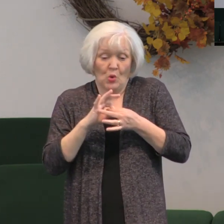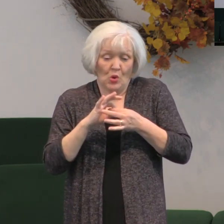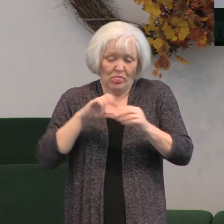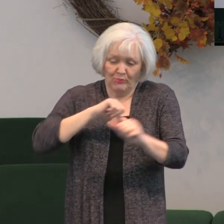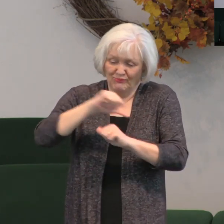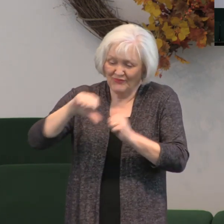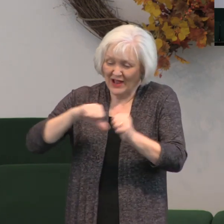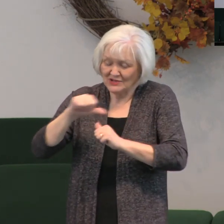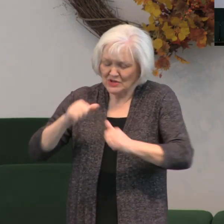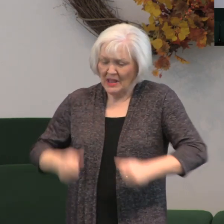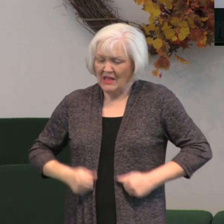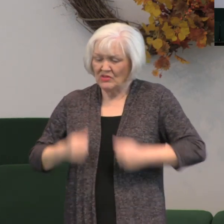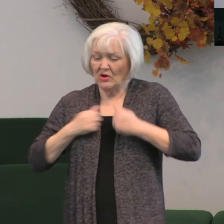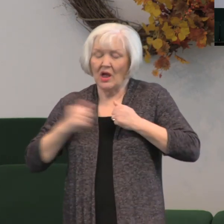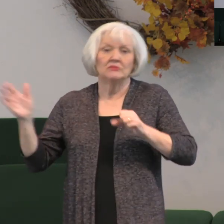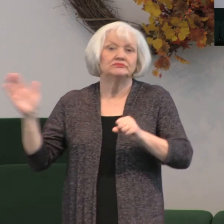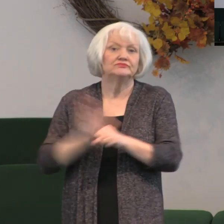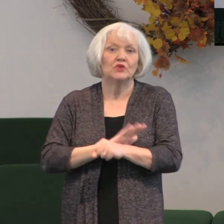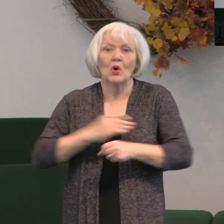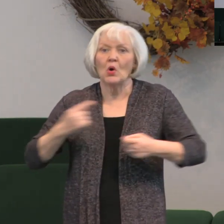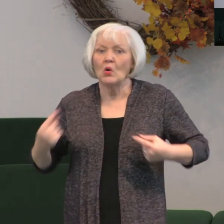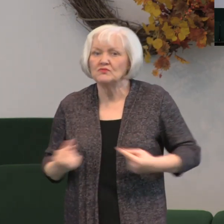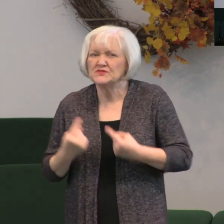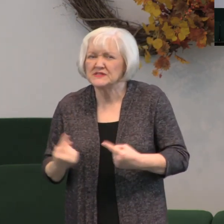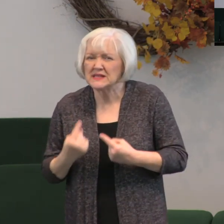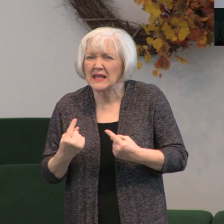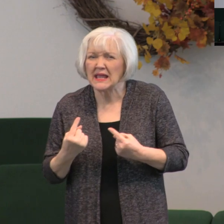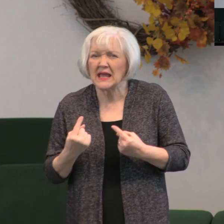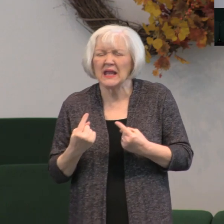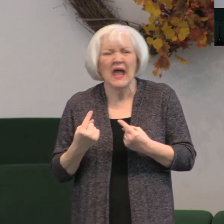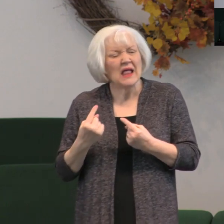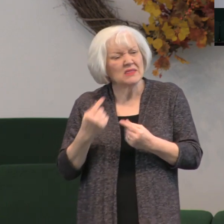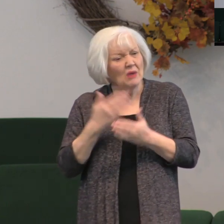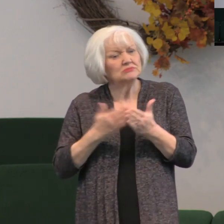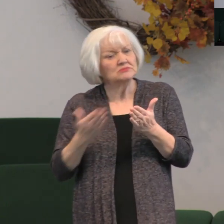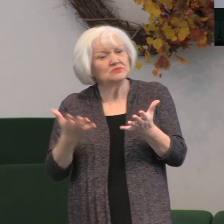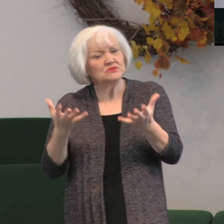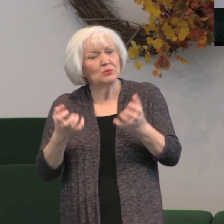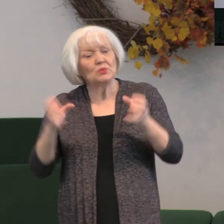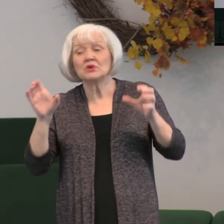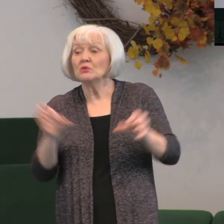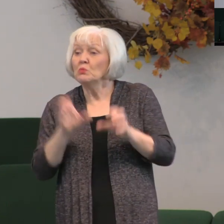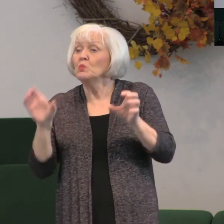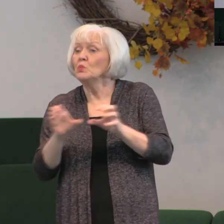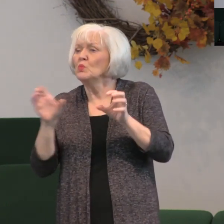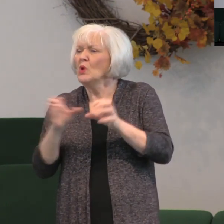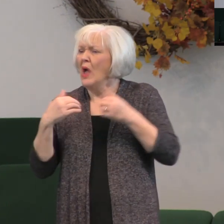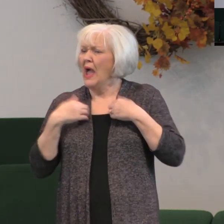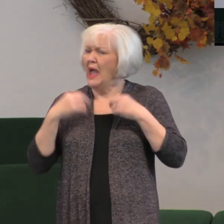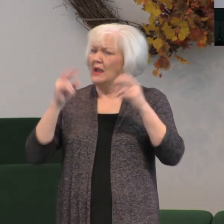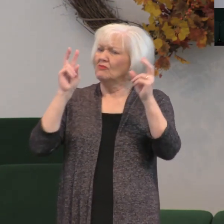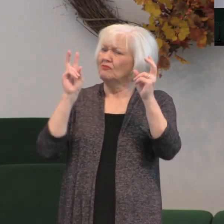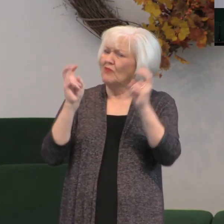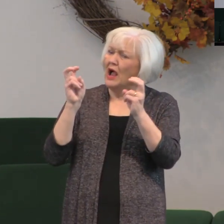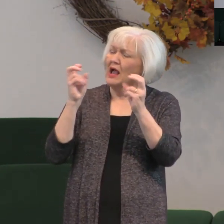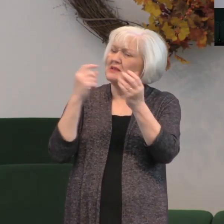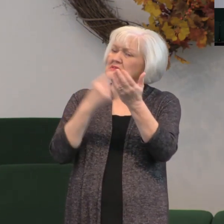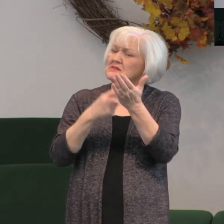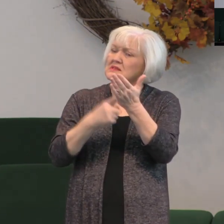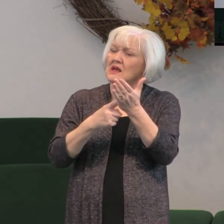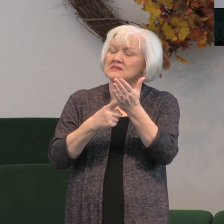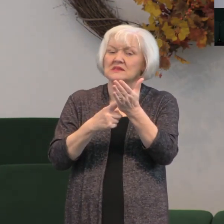filled with unrepentant sin, there was a way that they wanted to do that. And there was a phrase that they used to talk about that. They talked